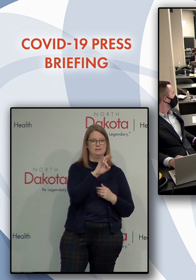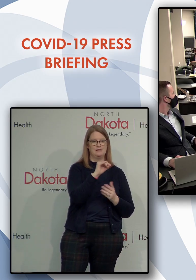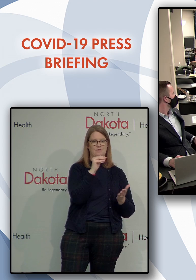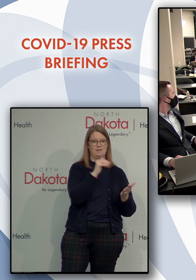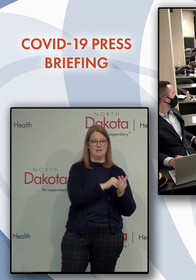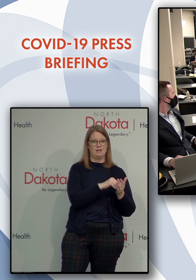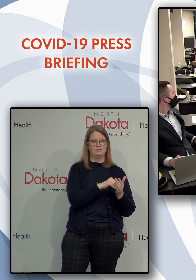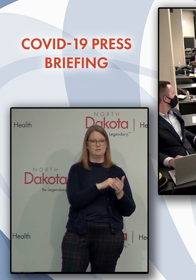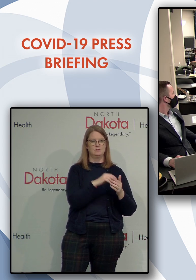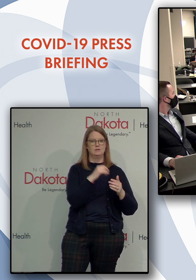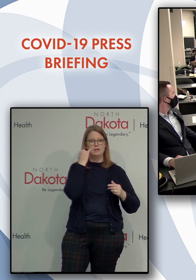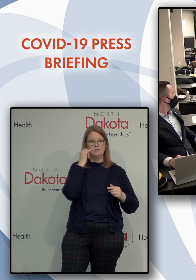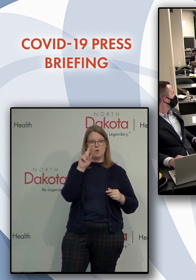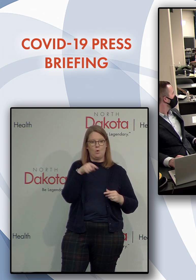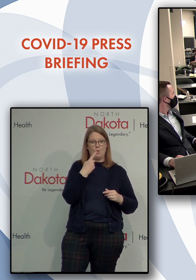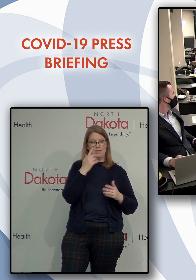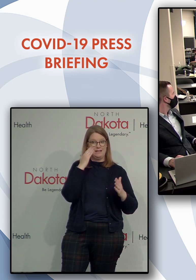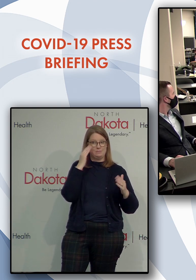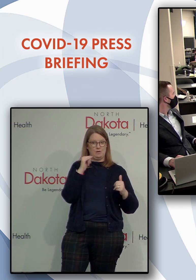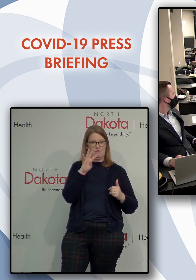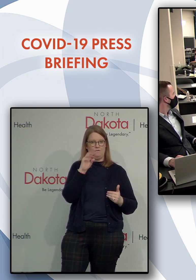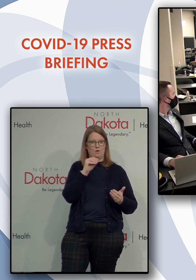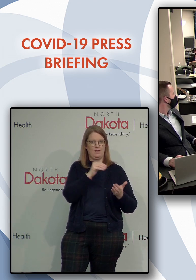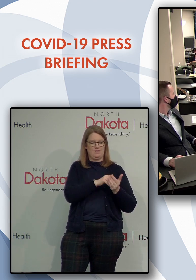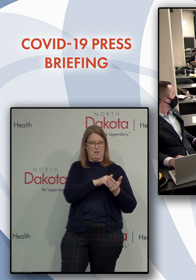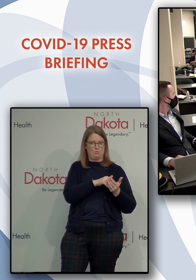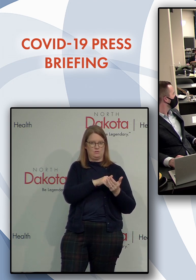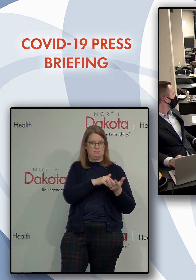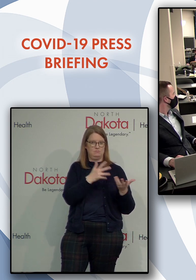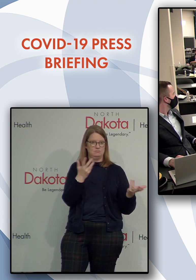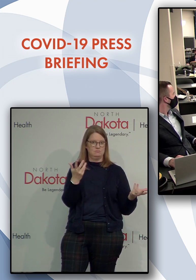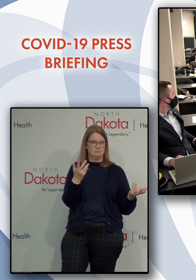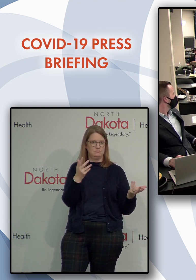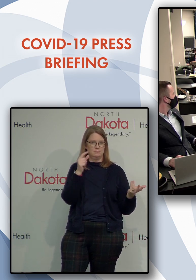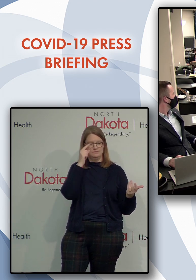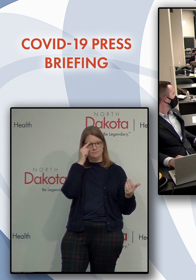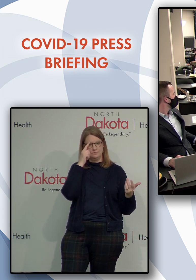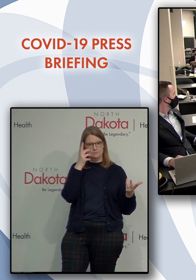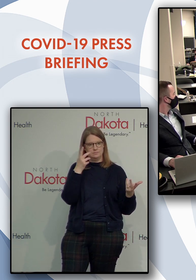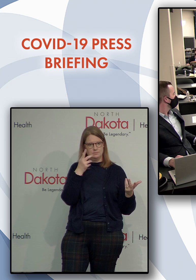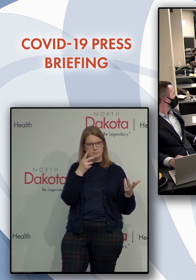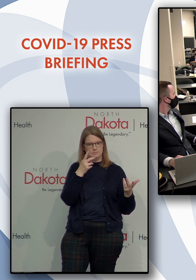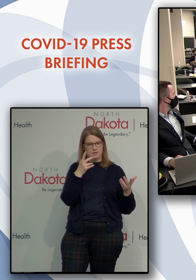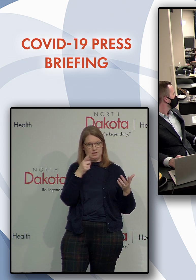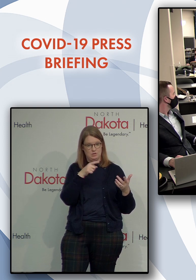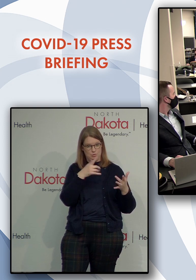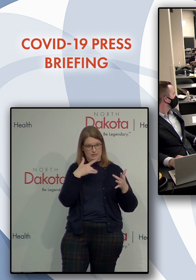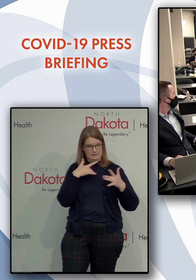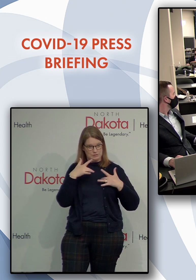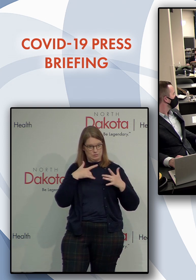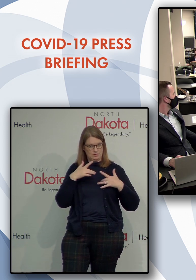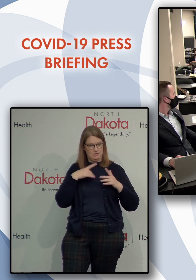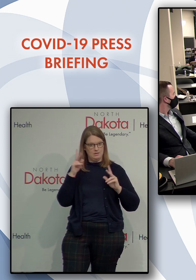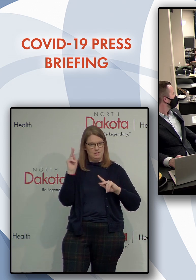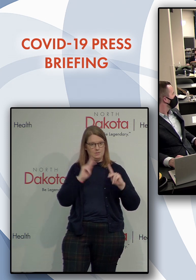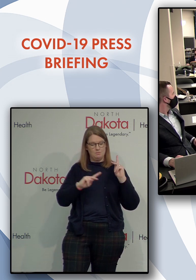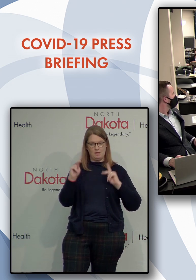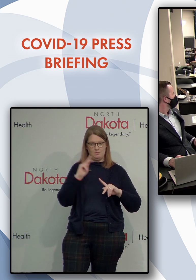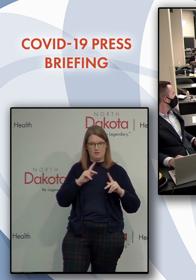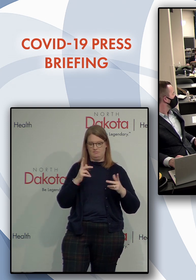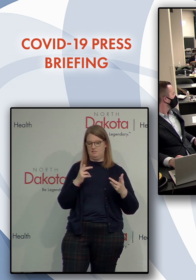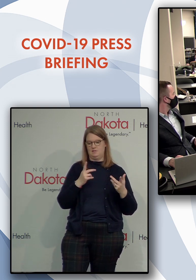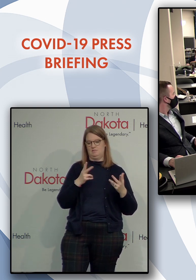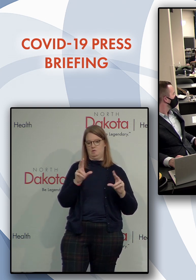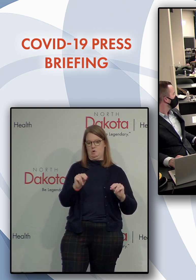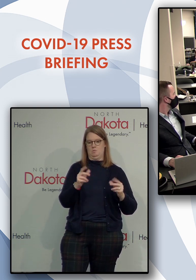if we're only expecting 40,000, are we just not expecting the uptake that we might see, or are you concerned that people just aren't going to want it,